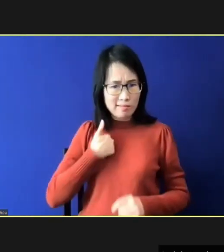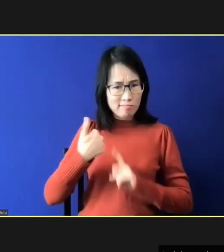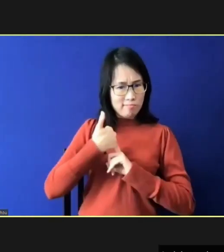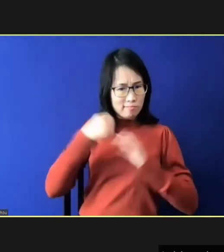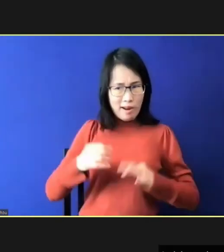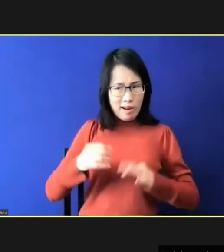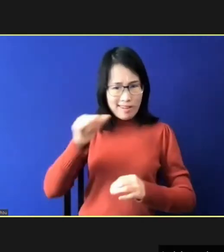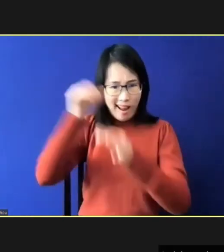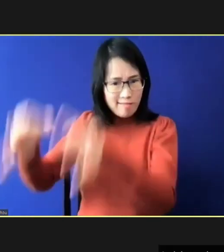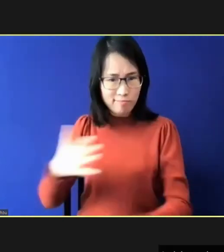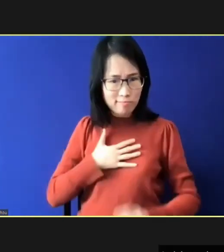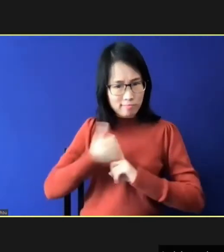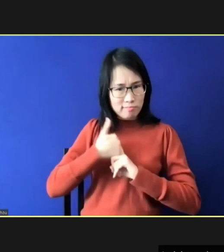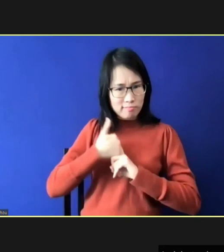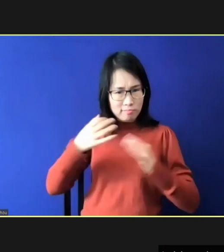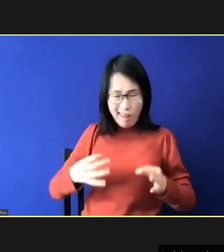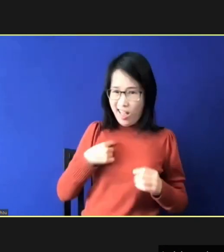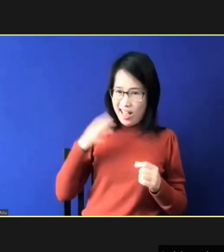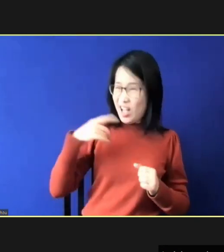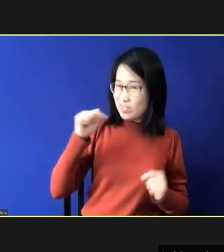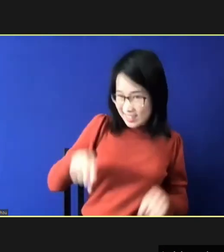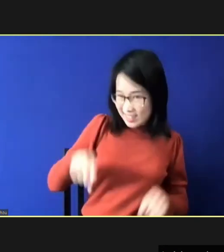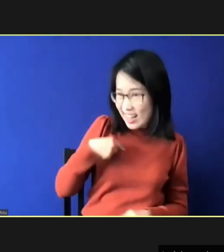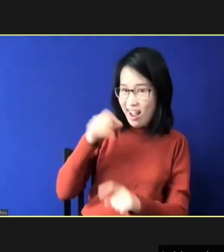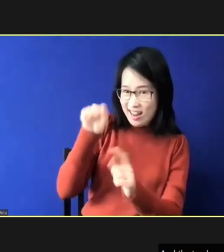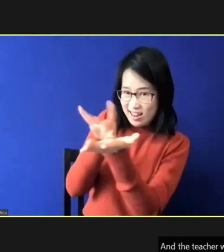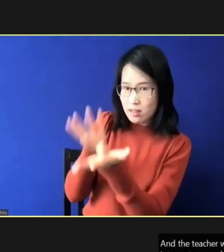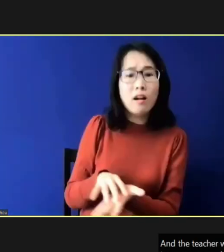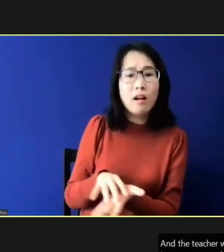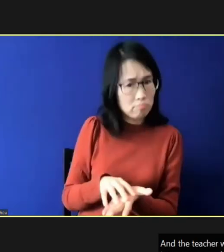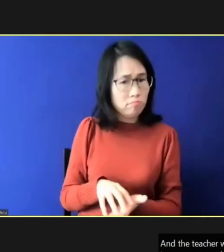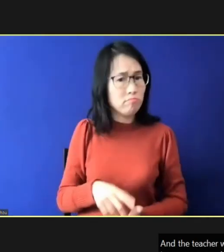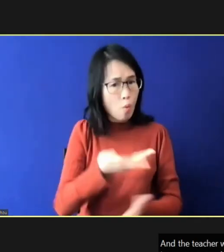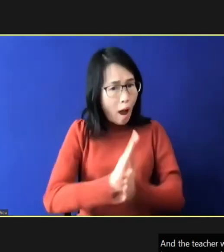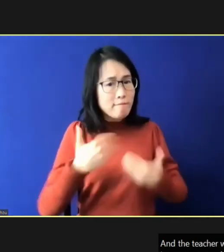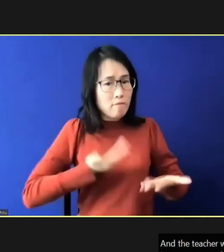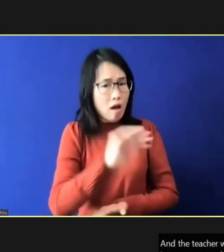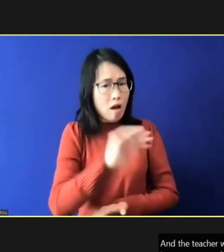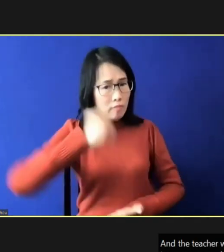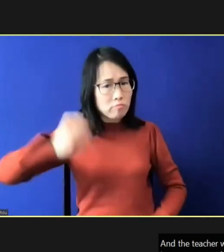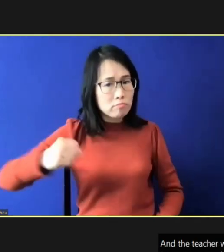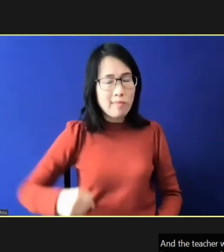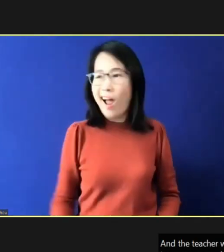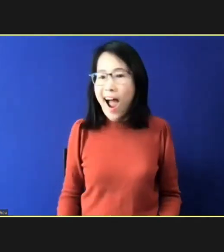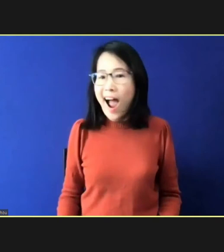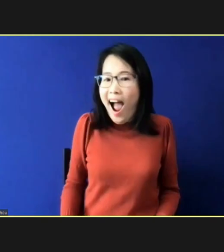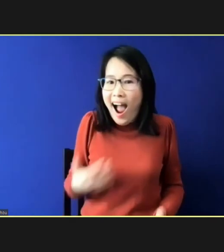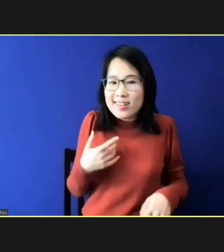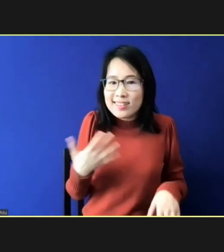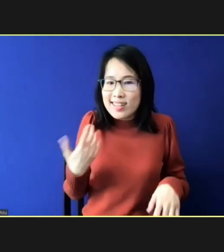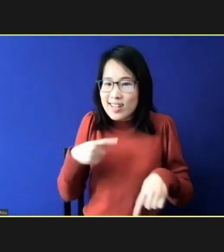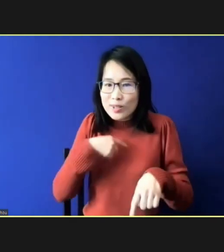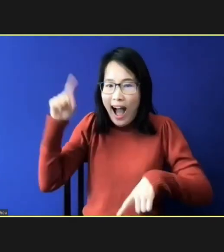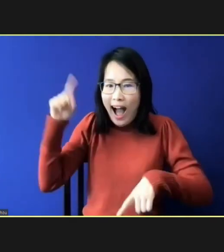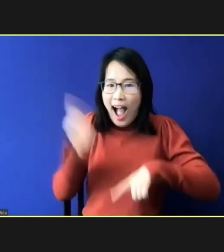bad? And so I had the ability to make that decision myself and decide I can actually like deny